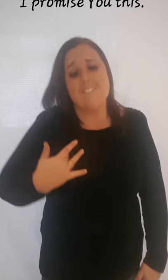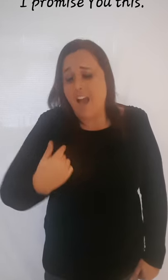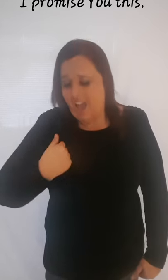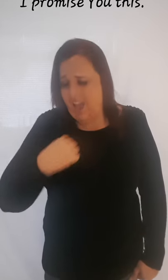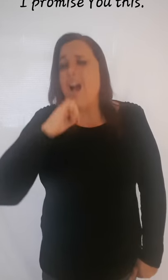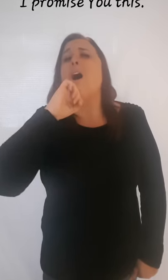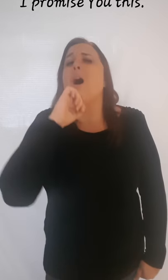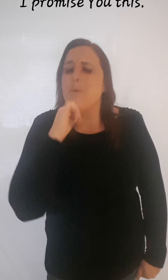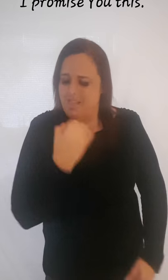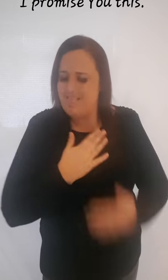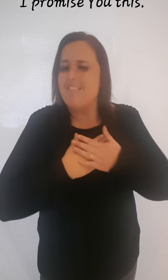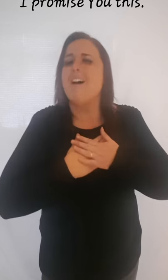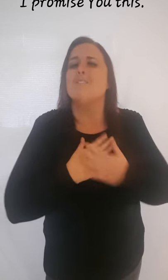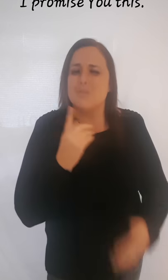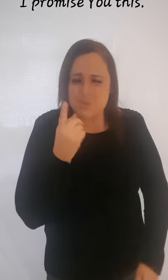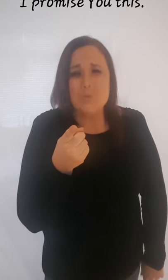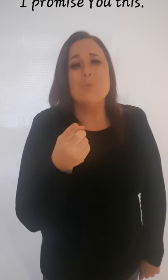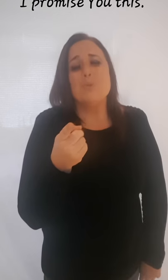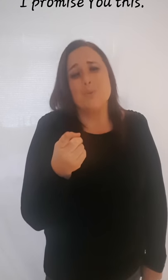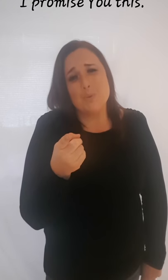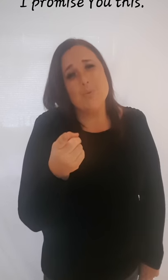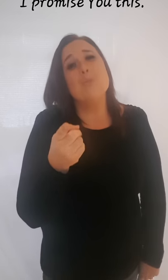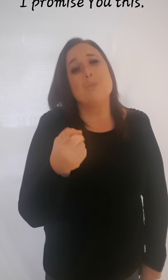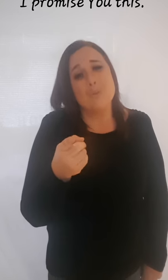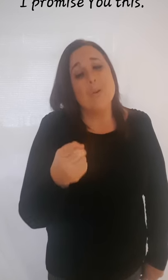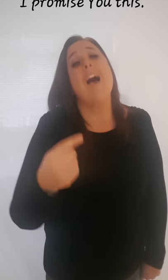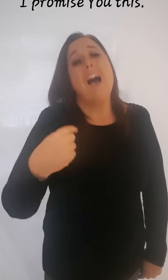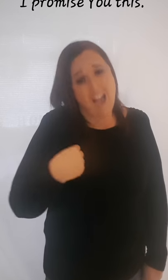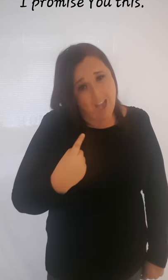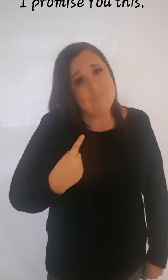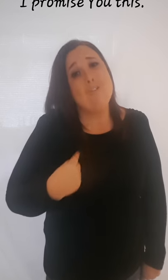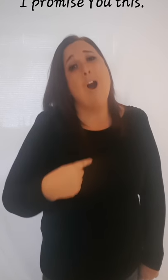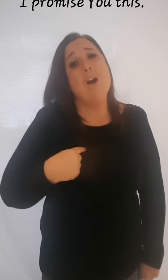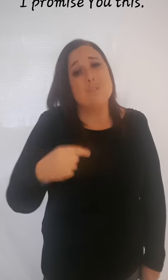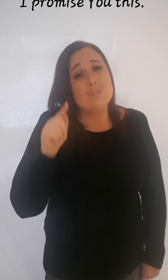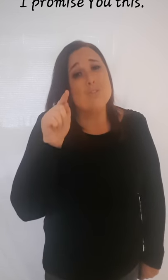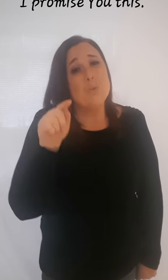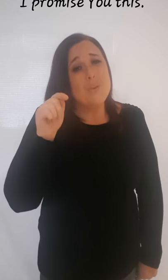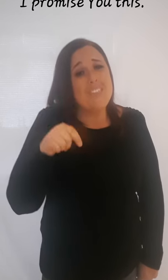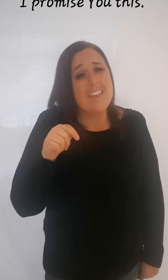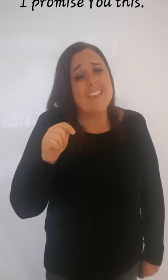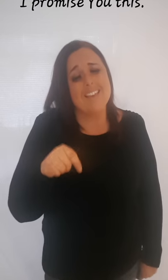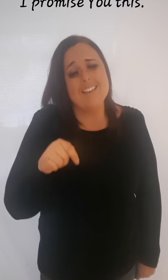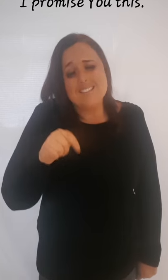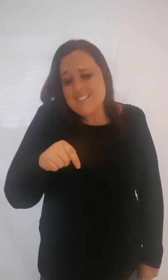My dreams came true, I promise you this,